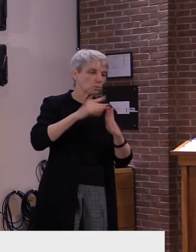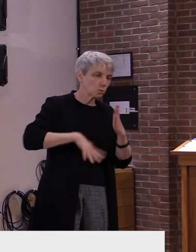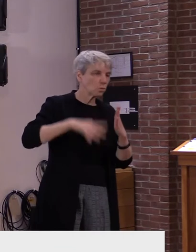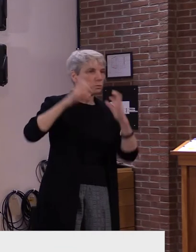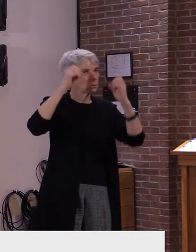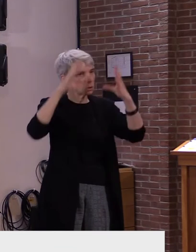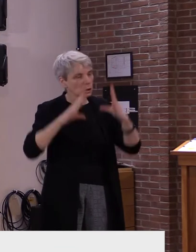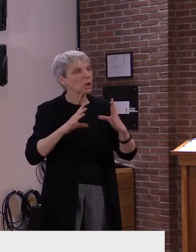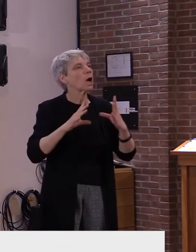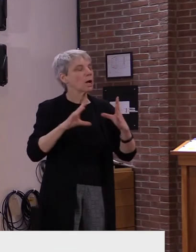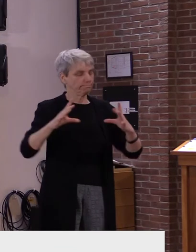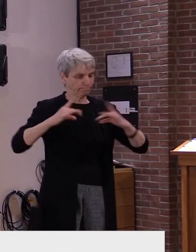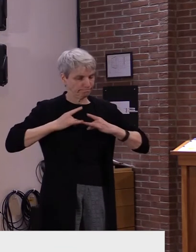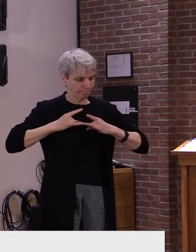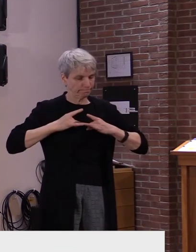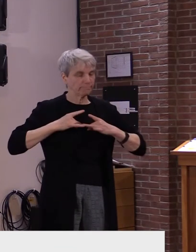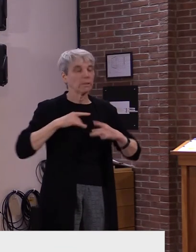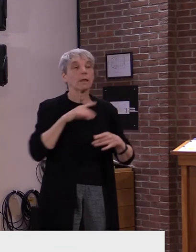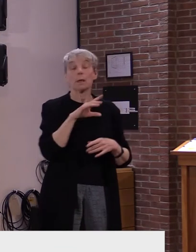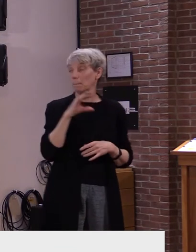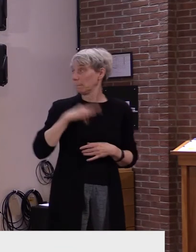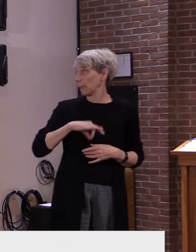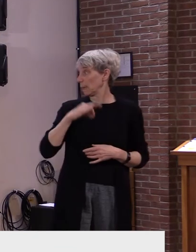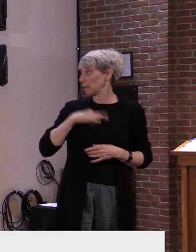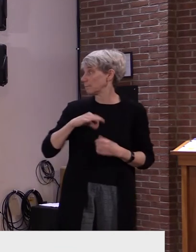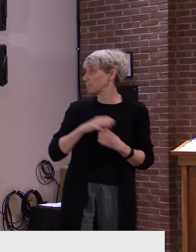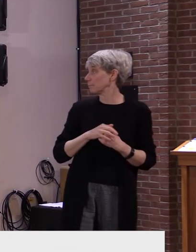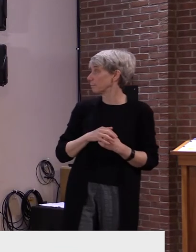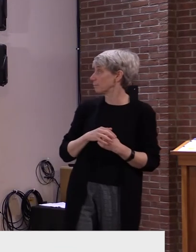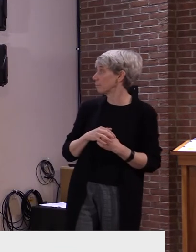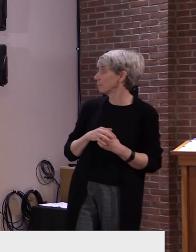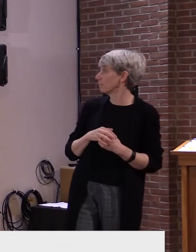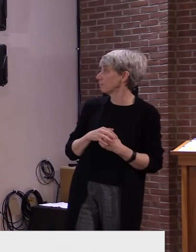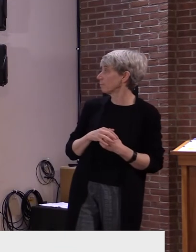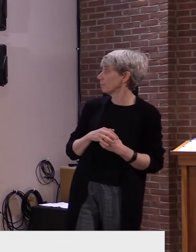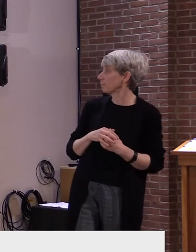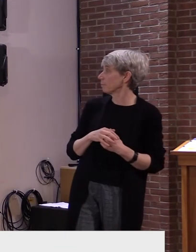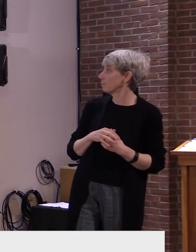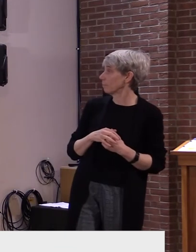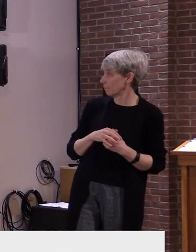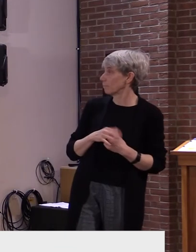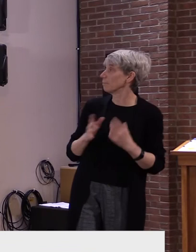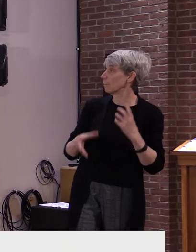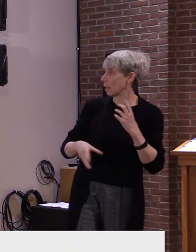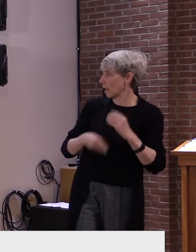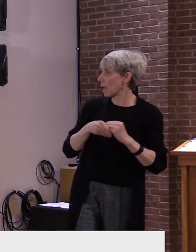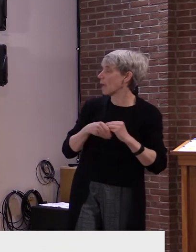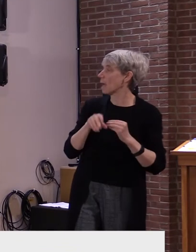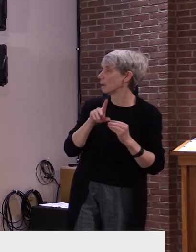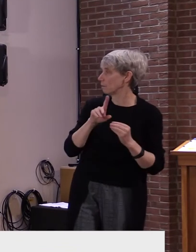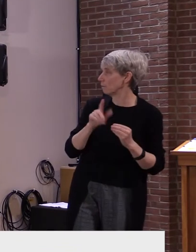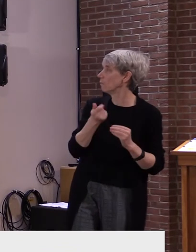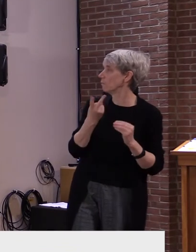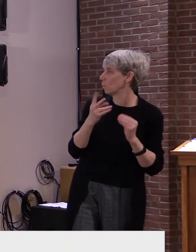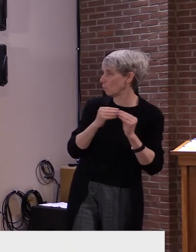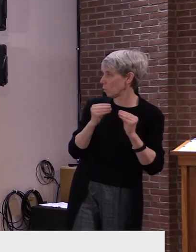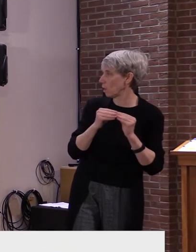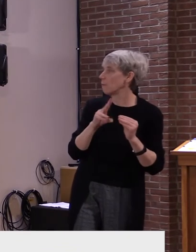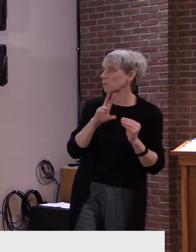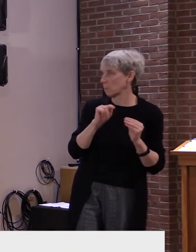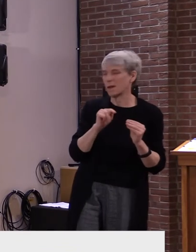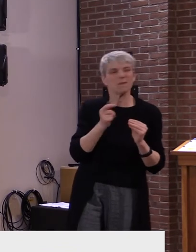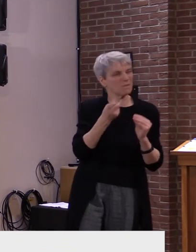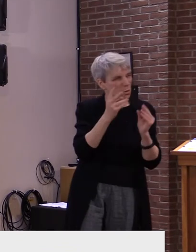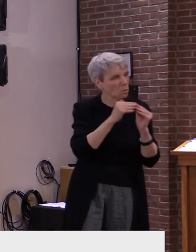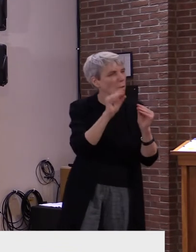36 from institutions in maine and vermont did see an uh 22 case increase from higher ed institutions i'll note that over the